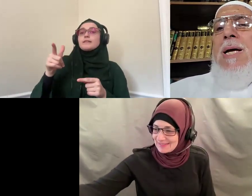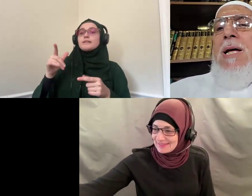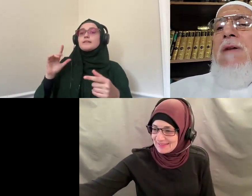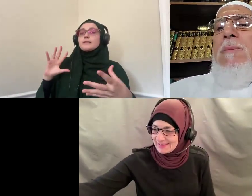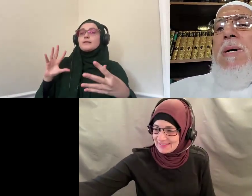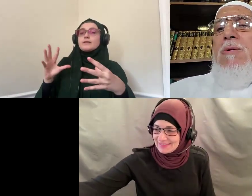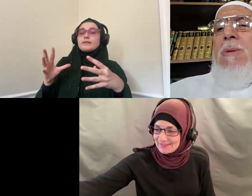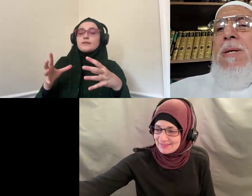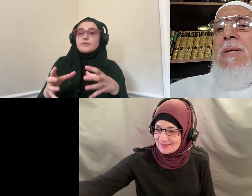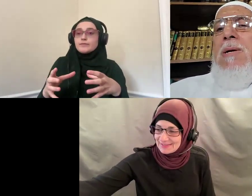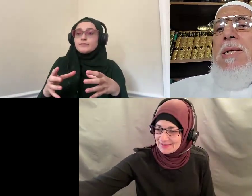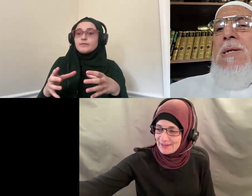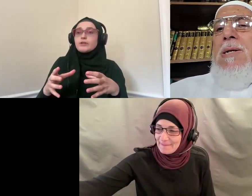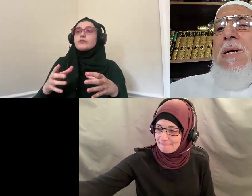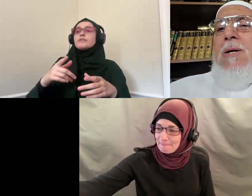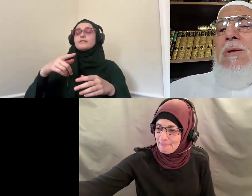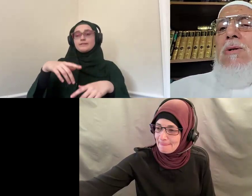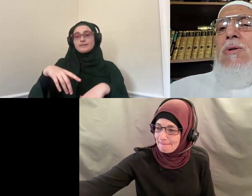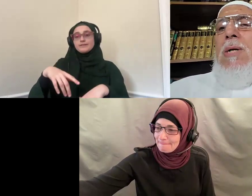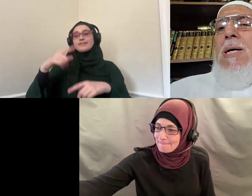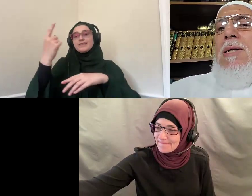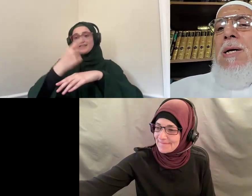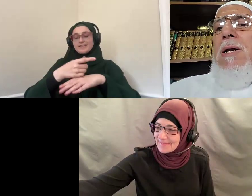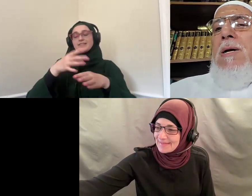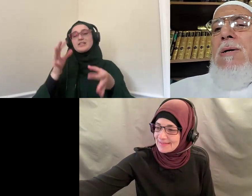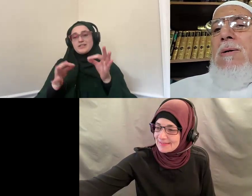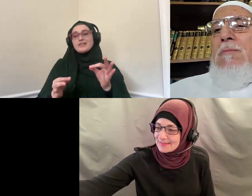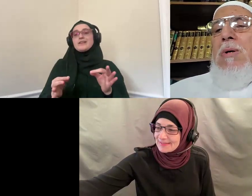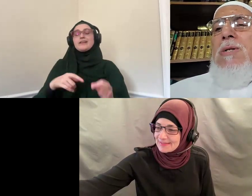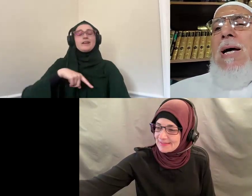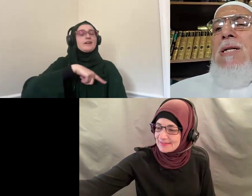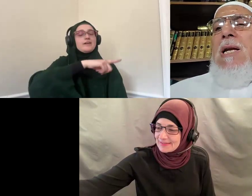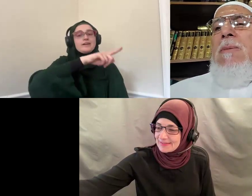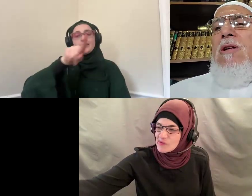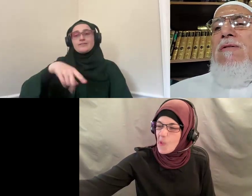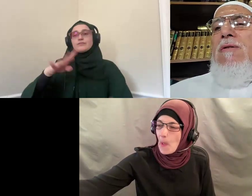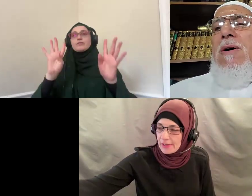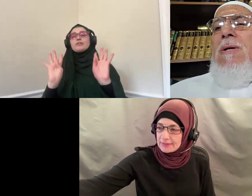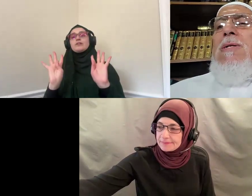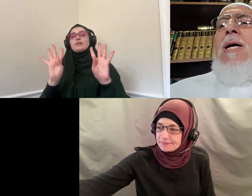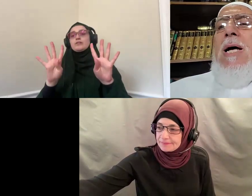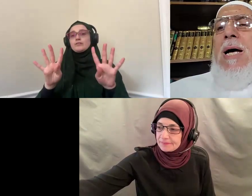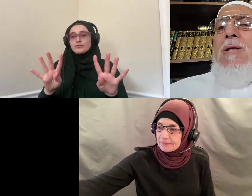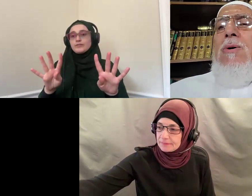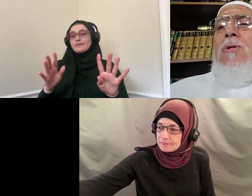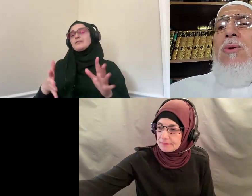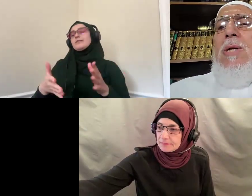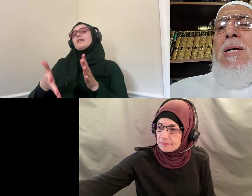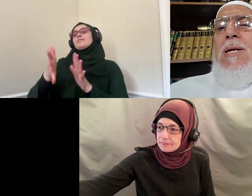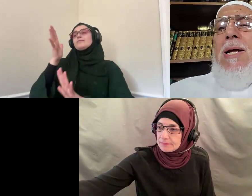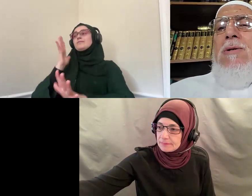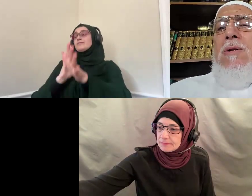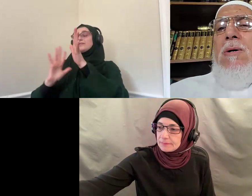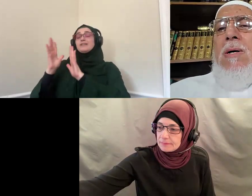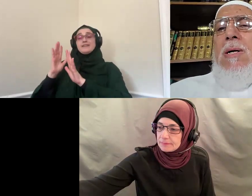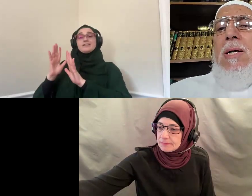appointed day. Everybody will be resurrected. Those who died earlier, because they asked about their forefathers, and those who